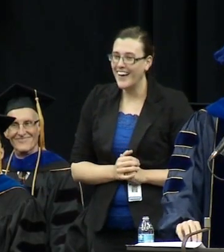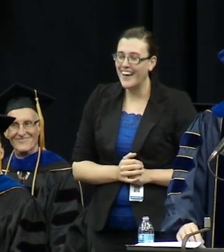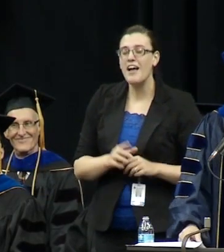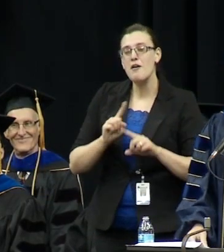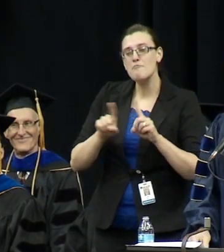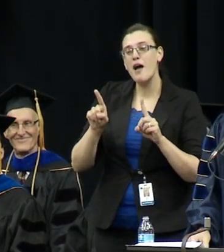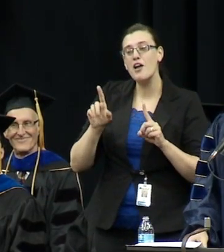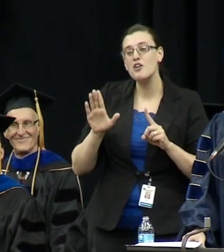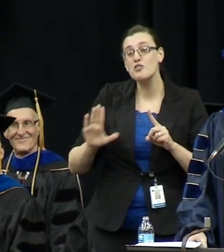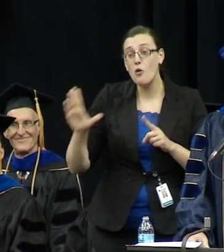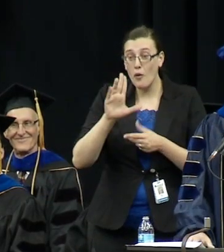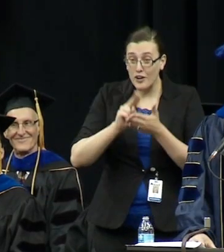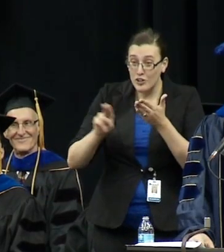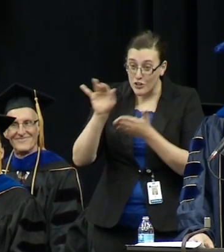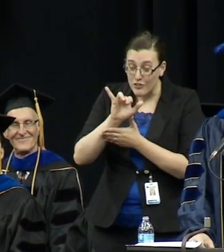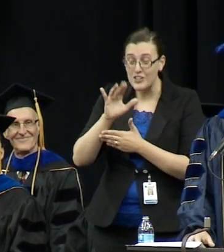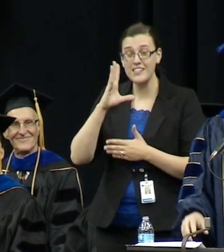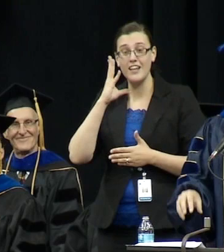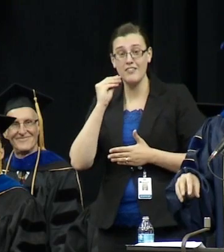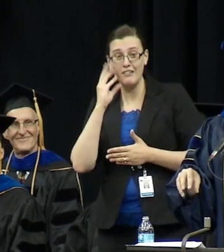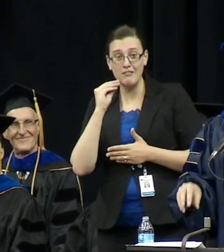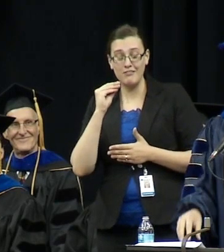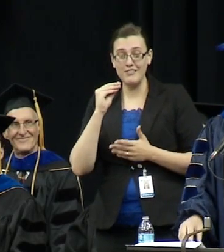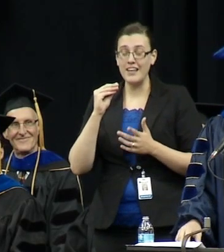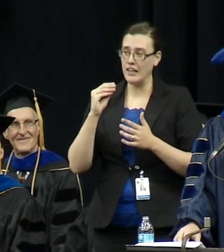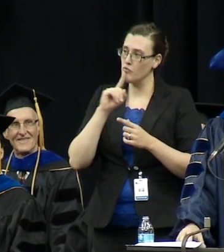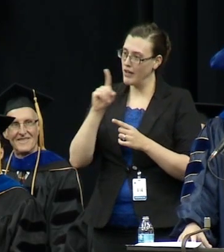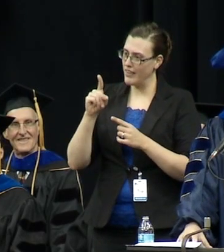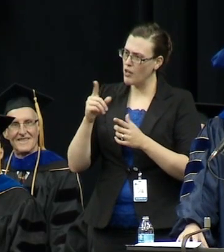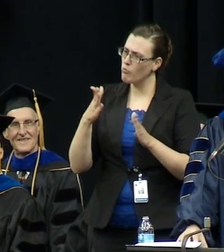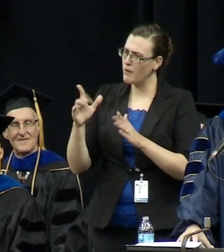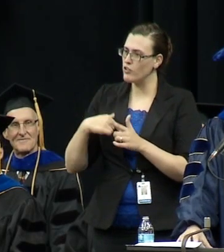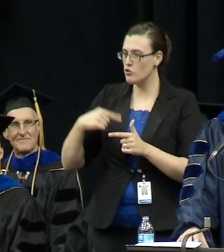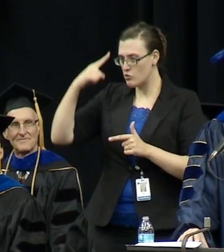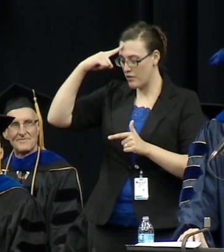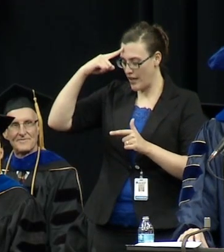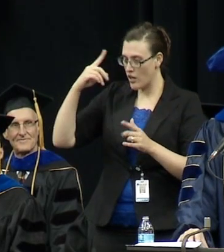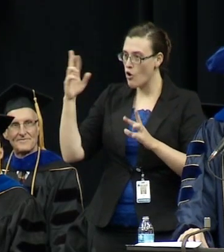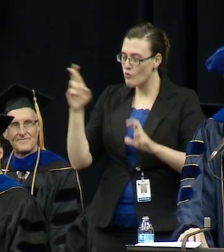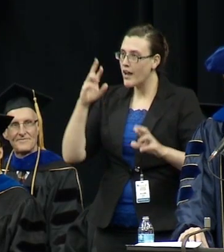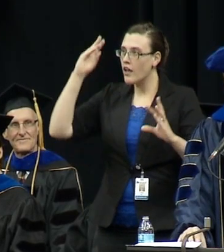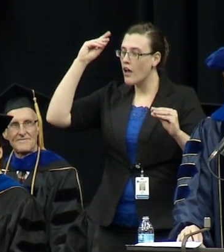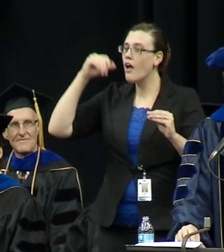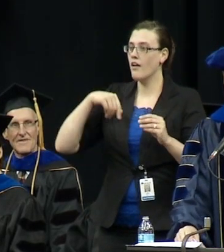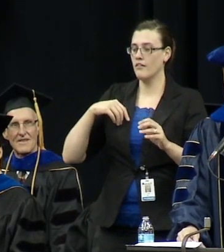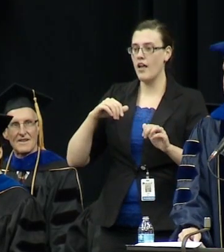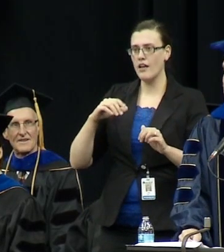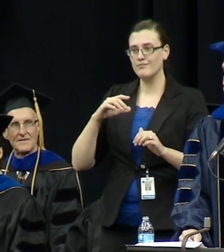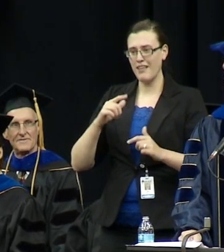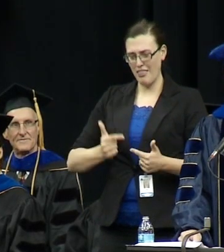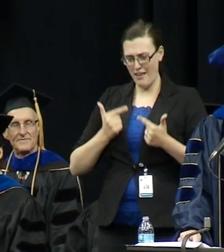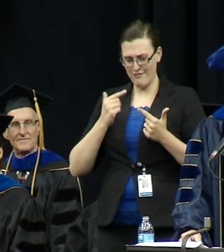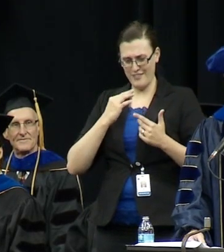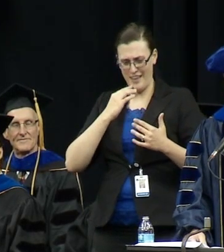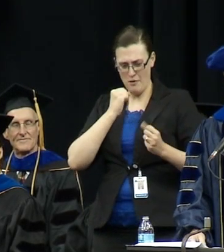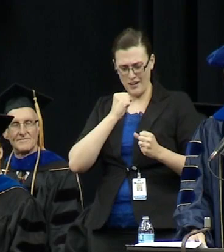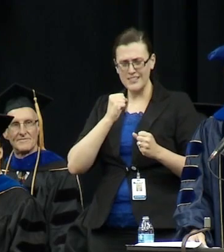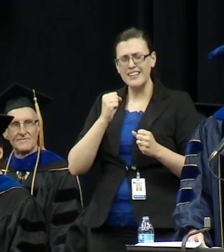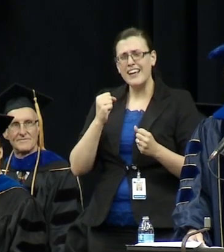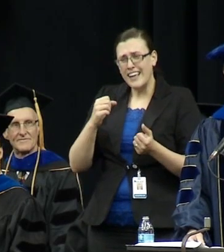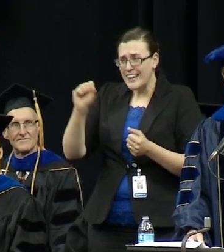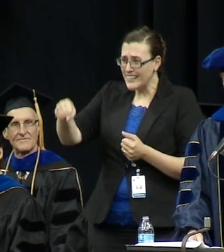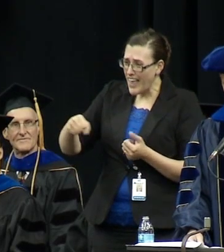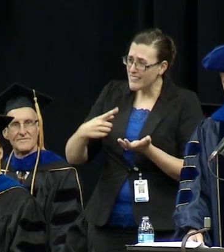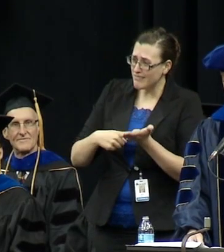But your University of Iowa college experience has prepared you to think on your feet, to embrace life, and yes, deal with